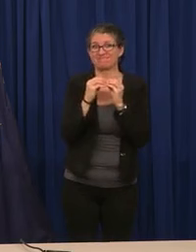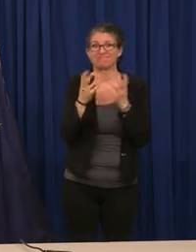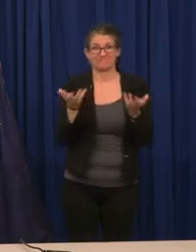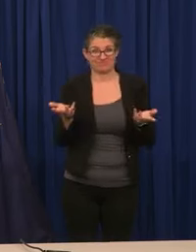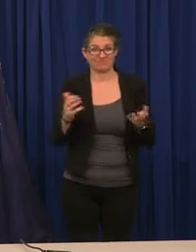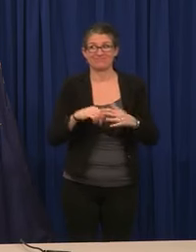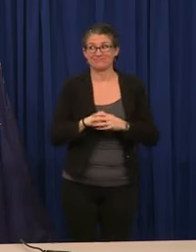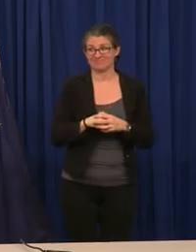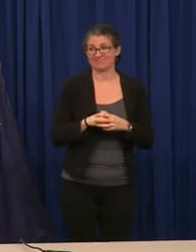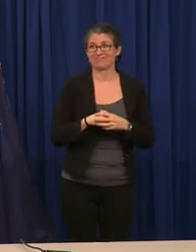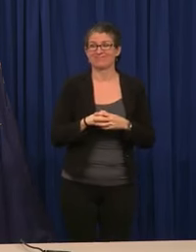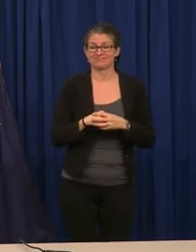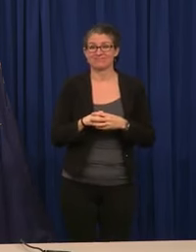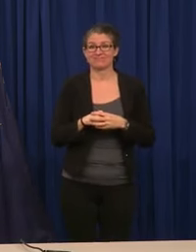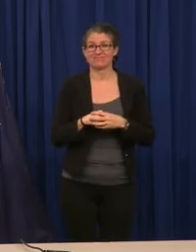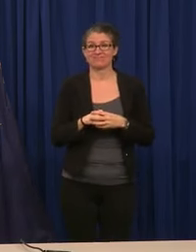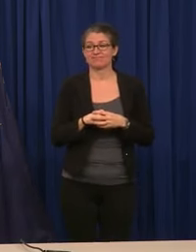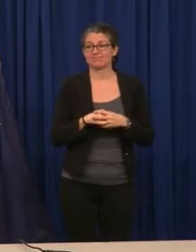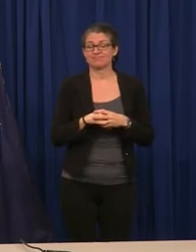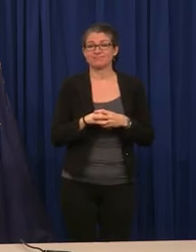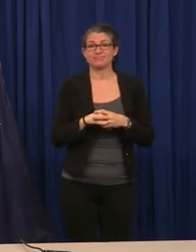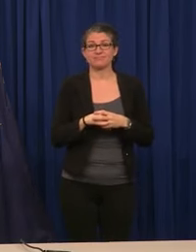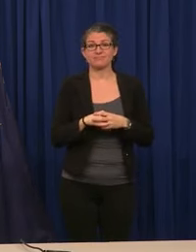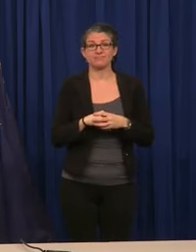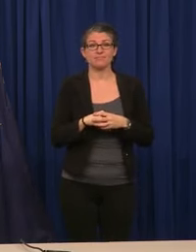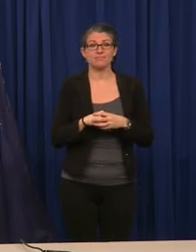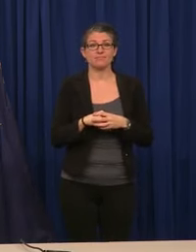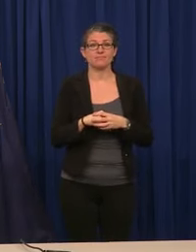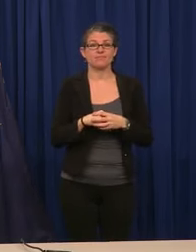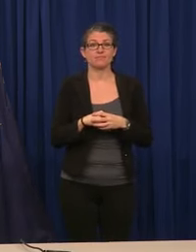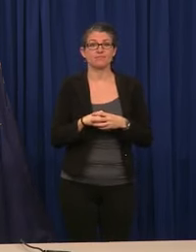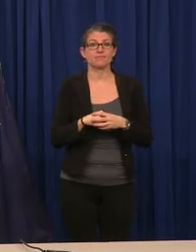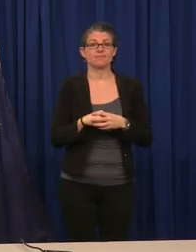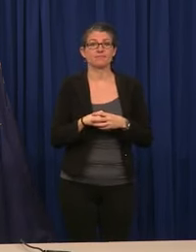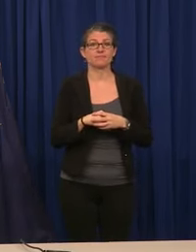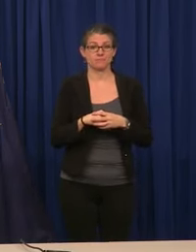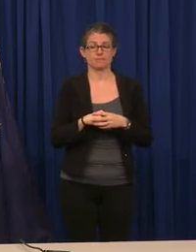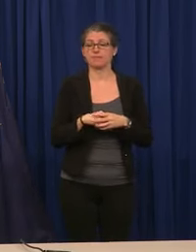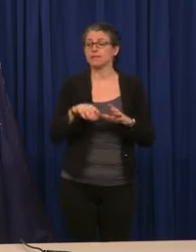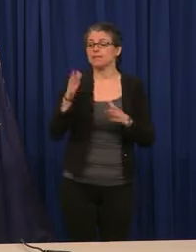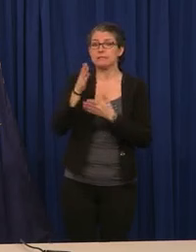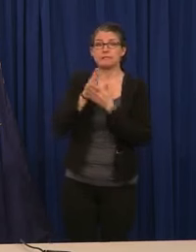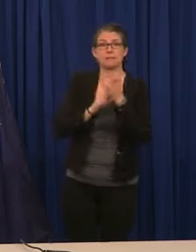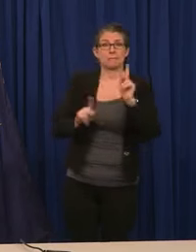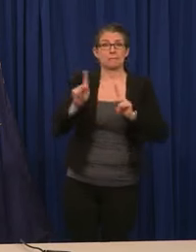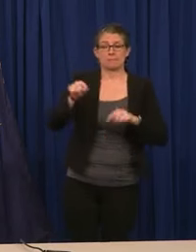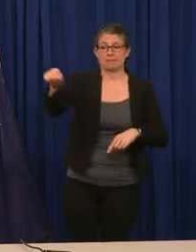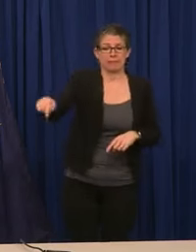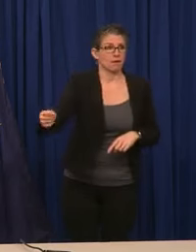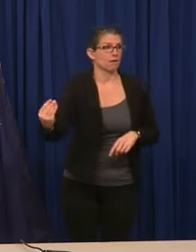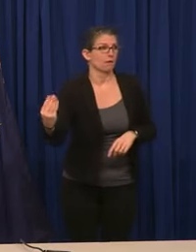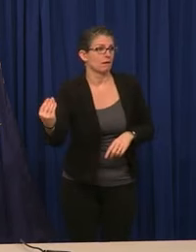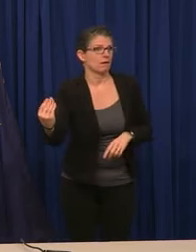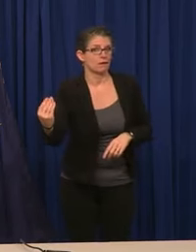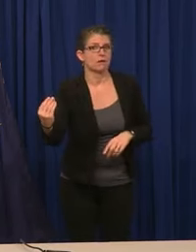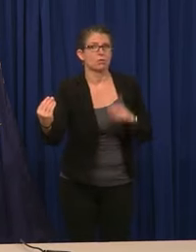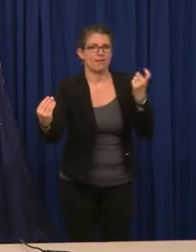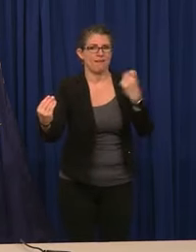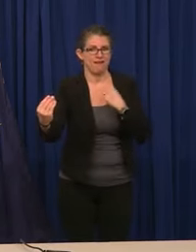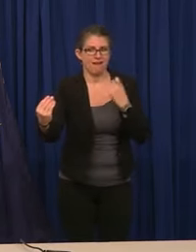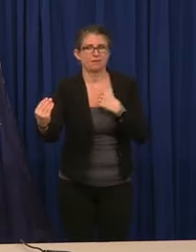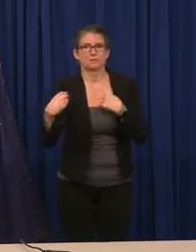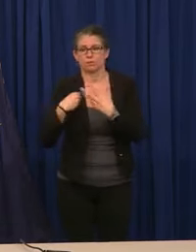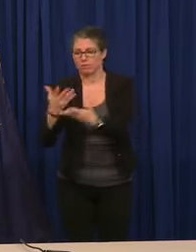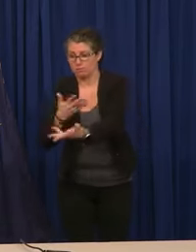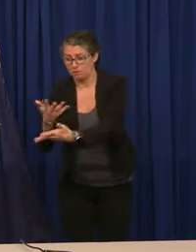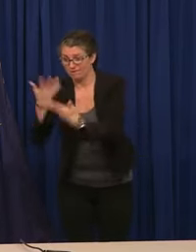So with that, I'd like to pause. I know we have a number of folks on the line who've got questions. So I'm going to start with some folks on the line, and then